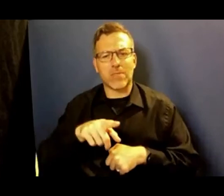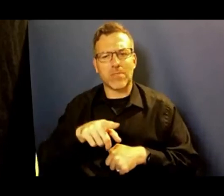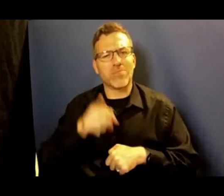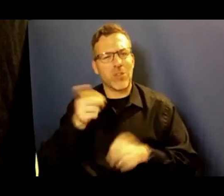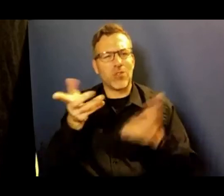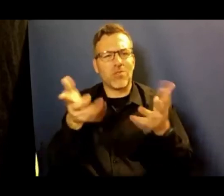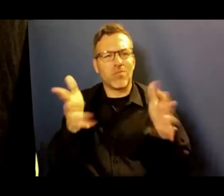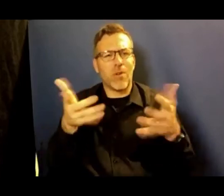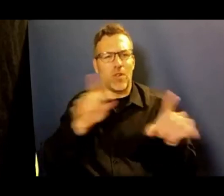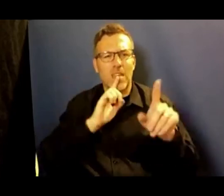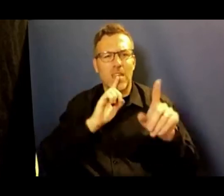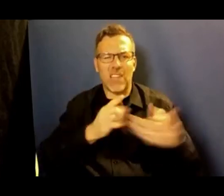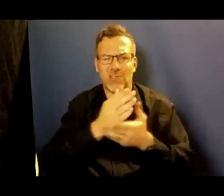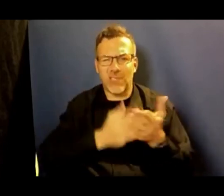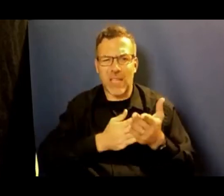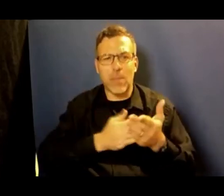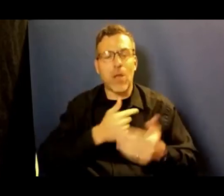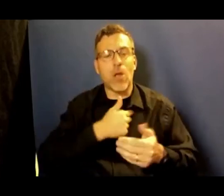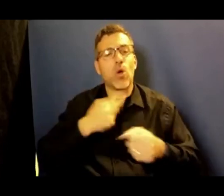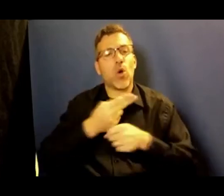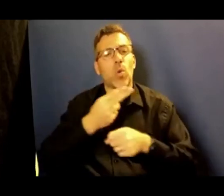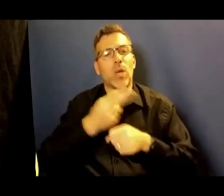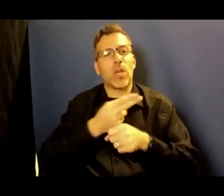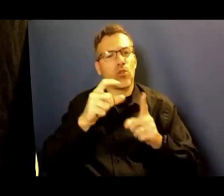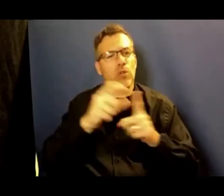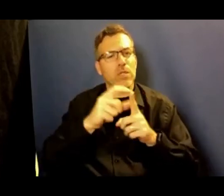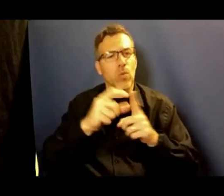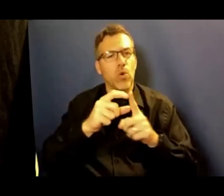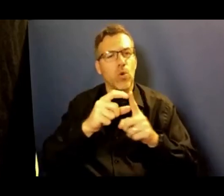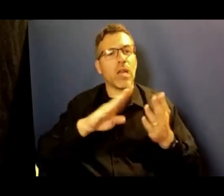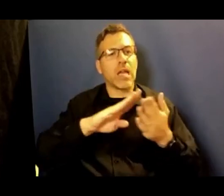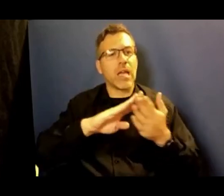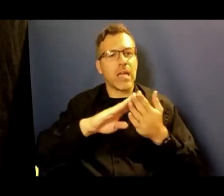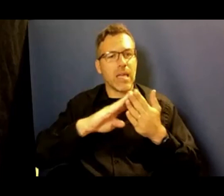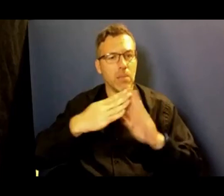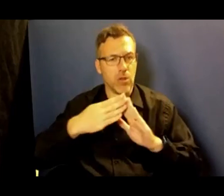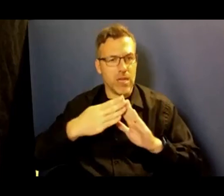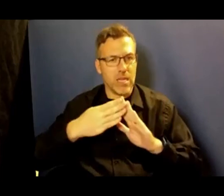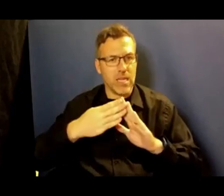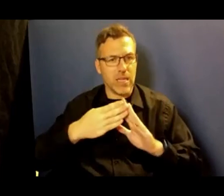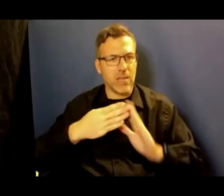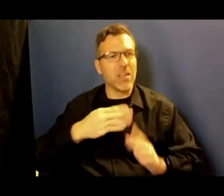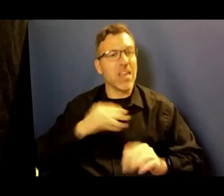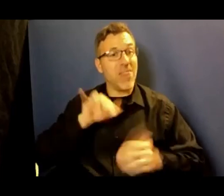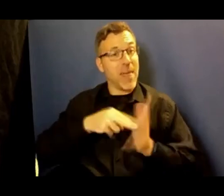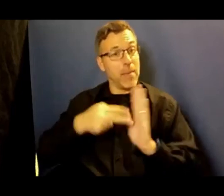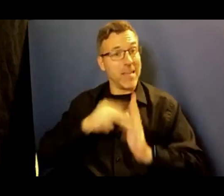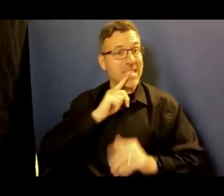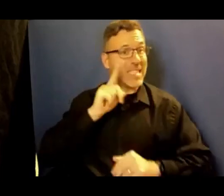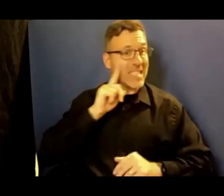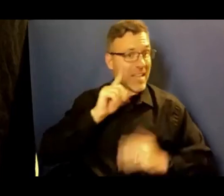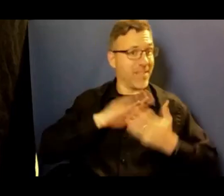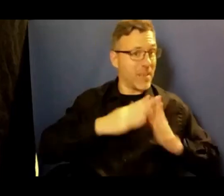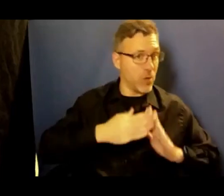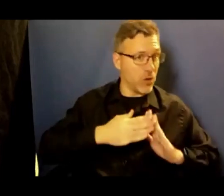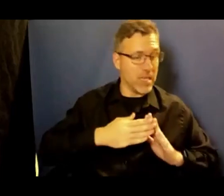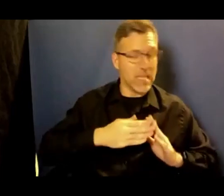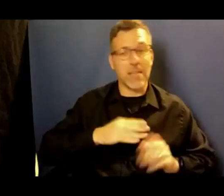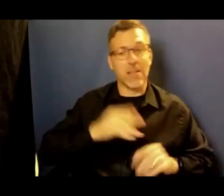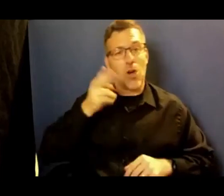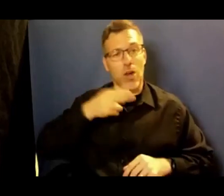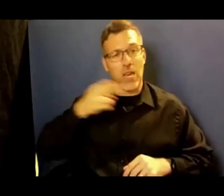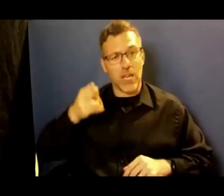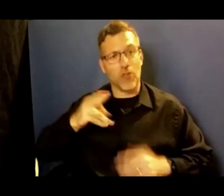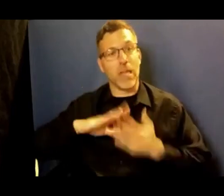some of this, but we use the term community very specifically when we talk about the deaf community, hard of hearing community, deafblind community. So we live